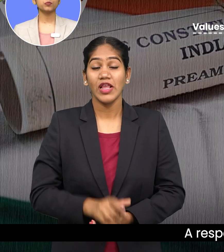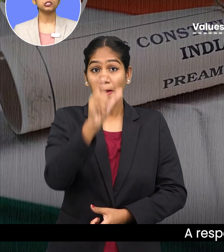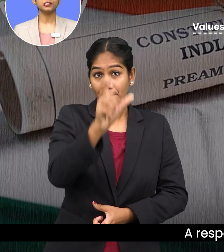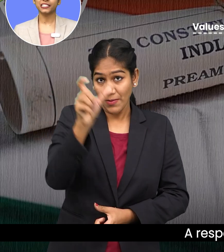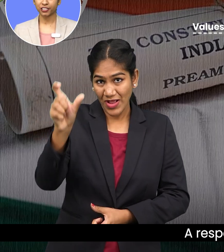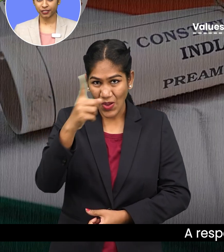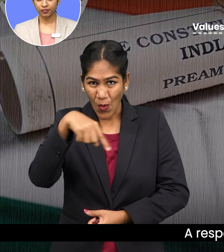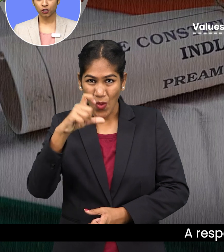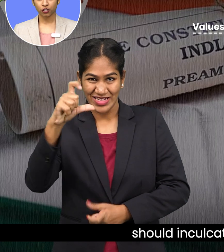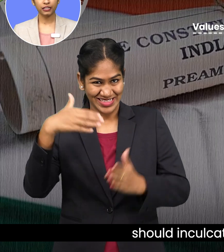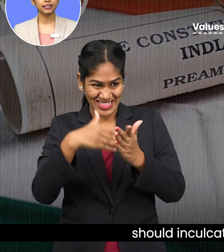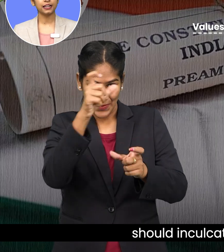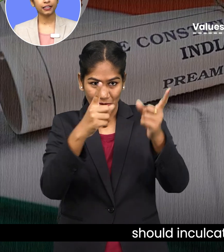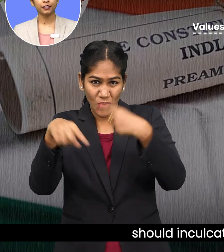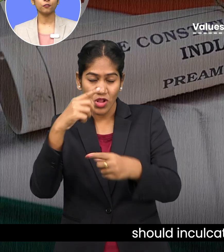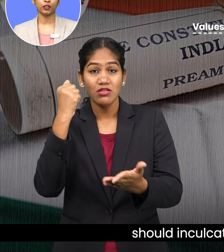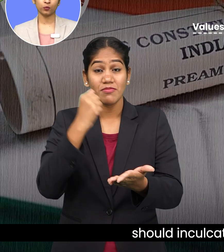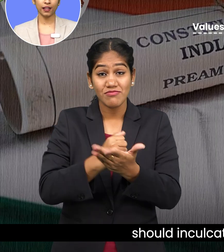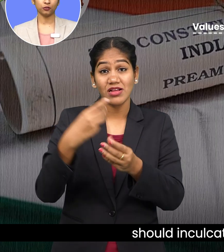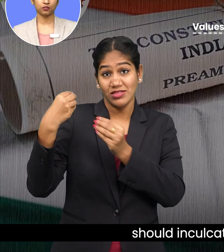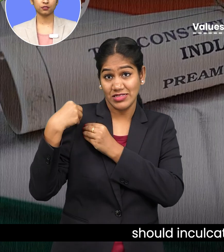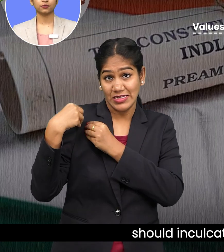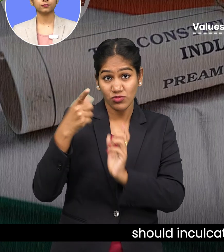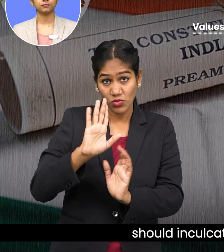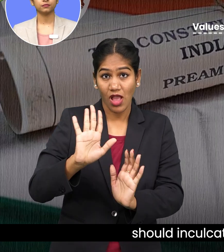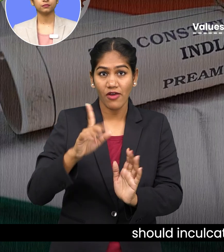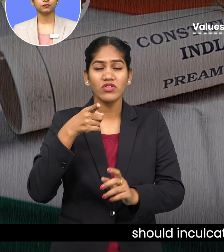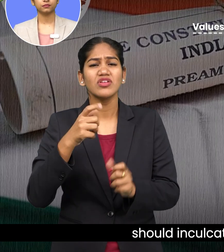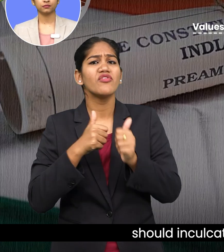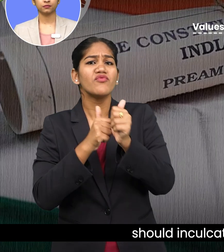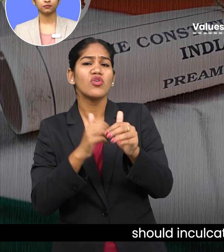A responsible citizen should inculcate the following values.